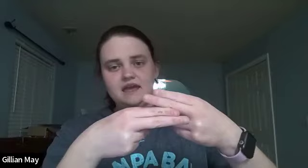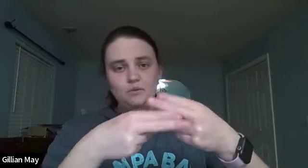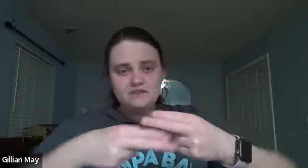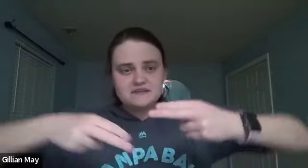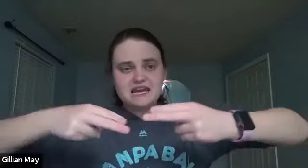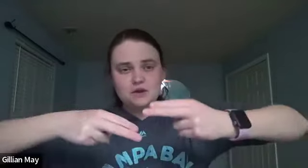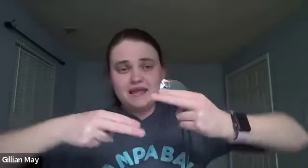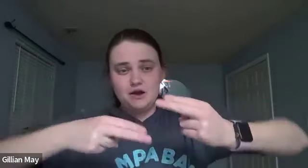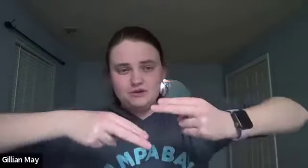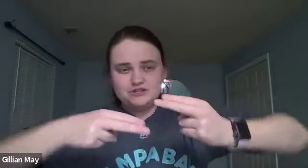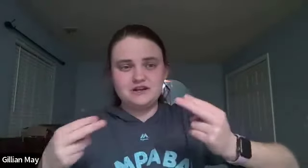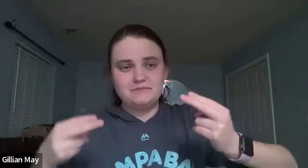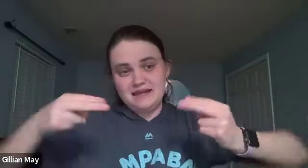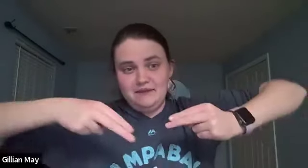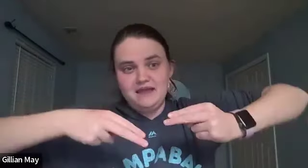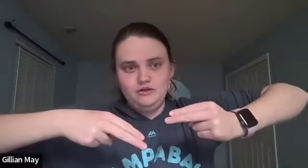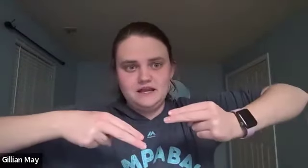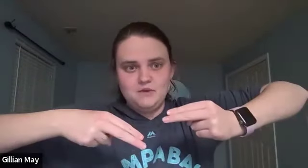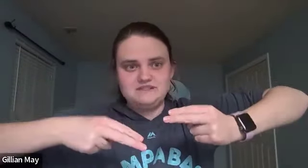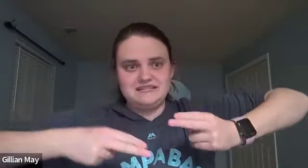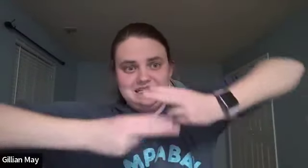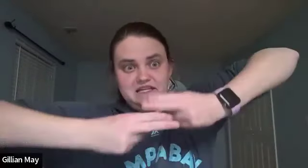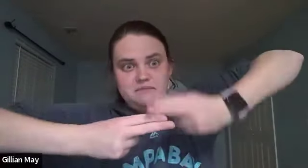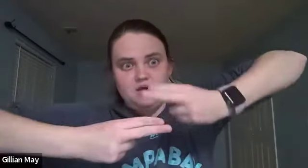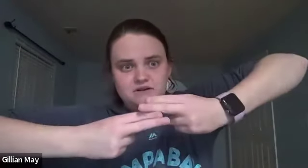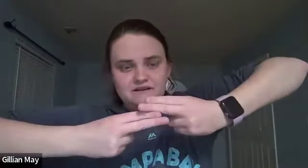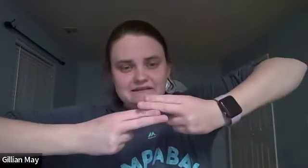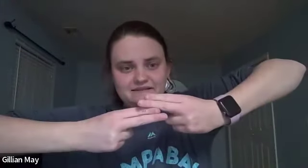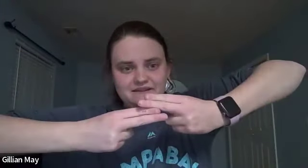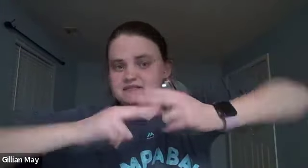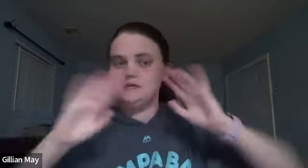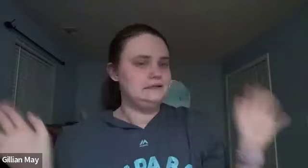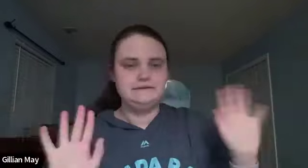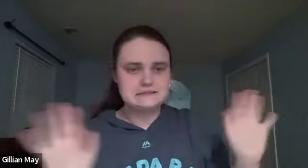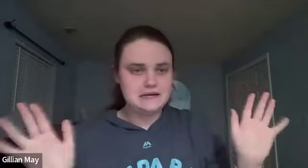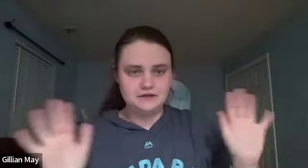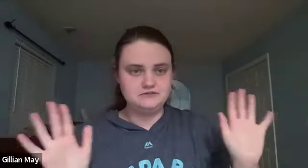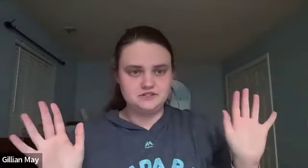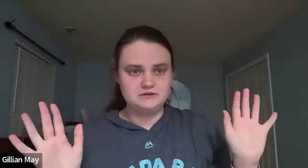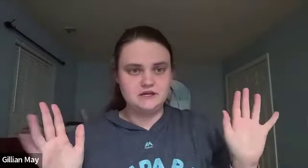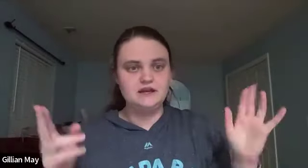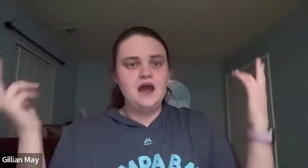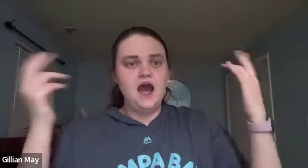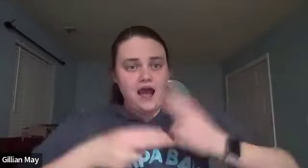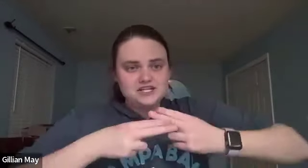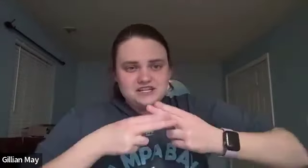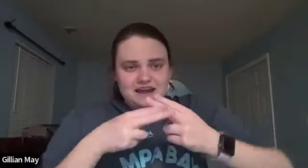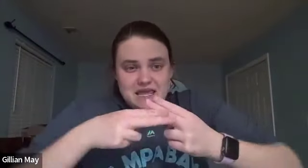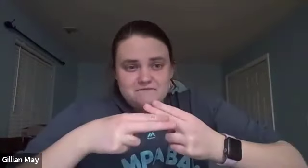And with this, I know my elbows are they might look like I'm almost like sticking them out really like this. That's not how you do it. I just kind of